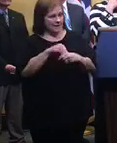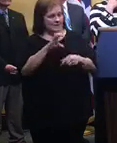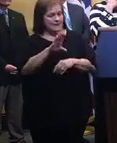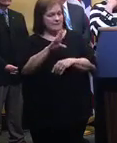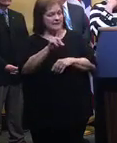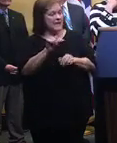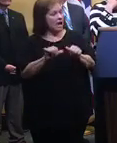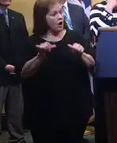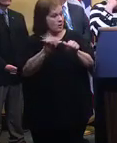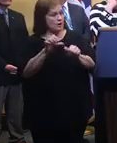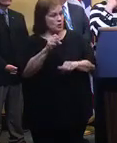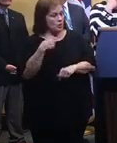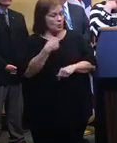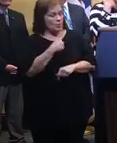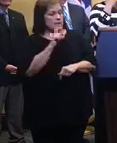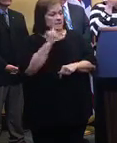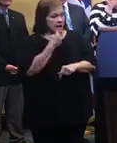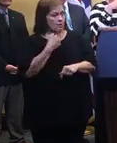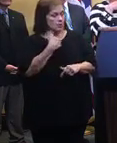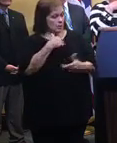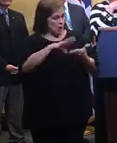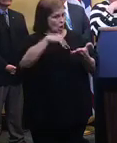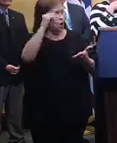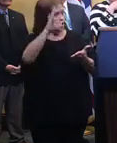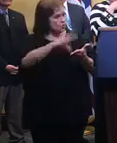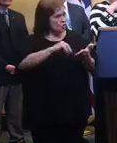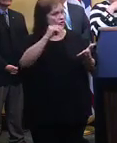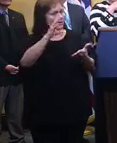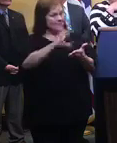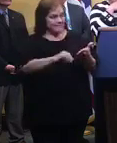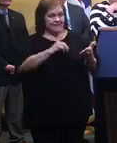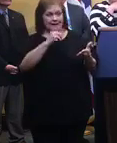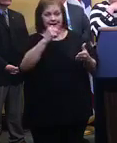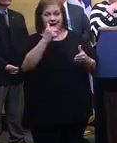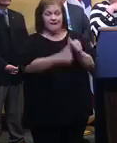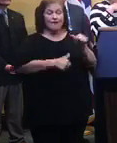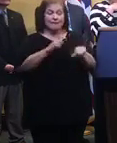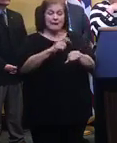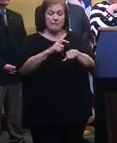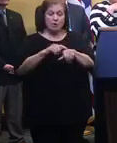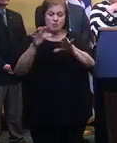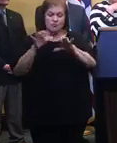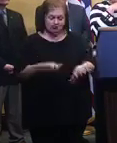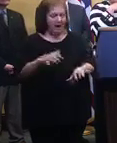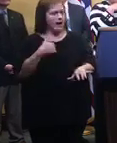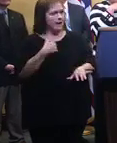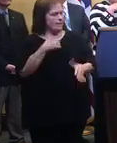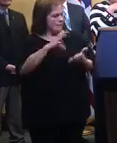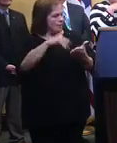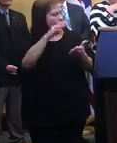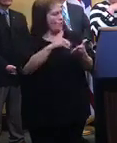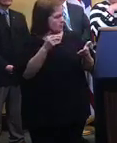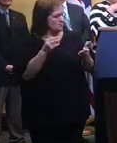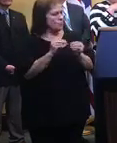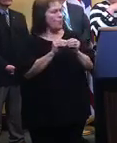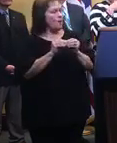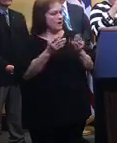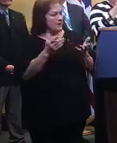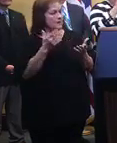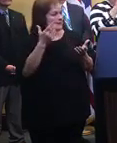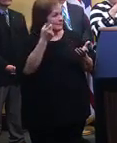we're taking this very seriously. We're learning literally from every rain event, but there's no denying, again,